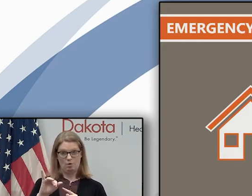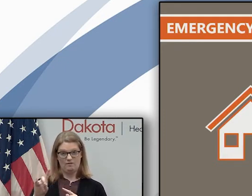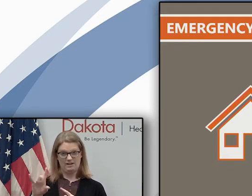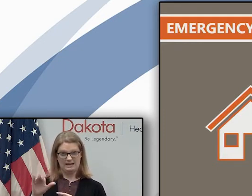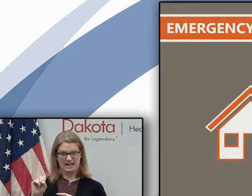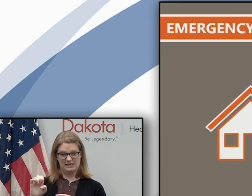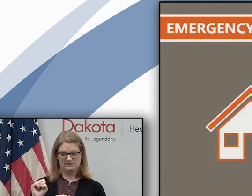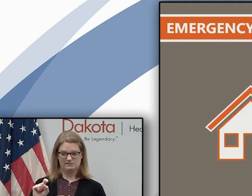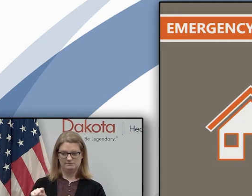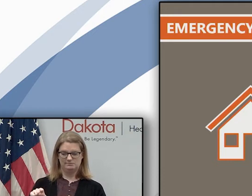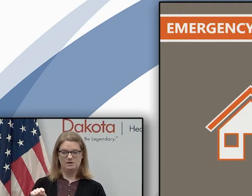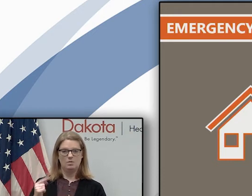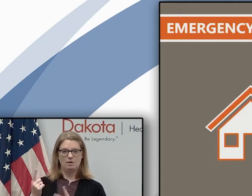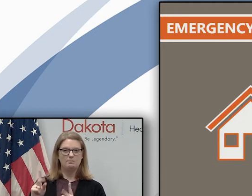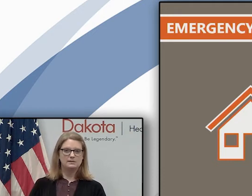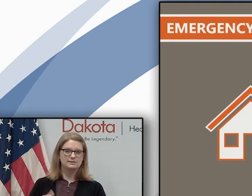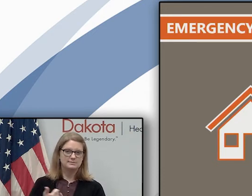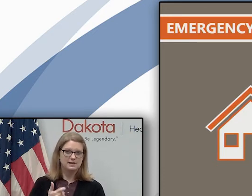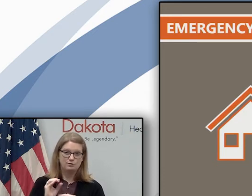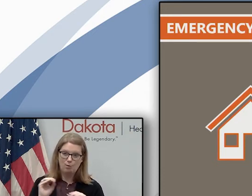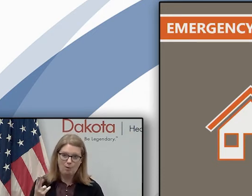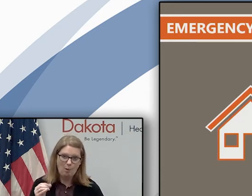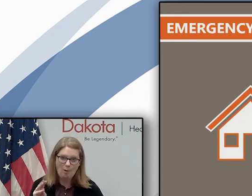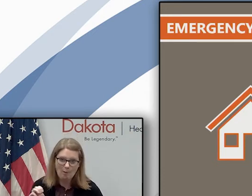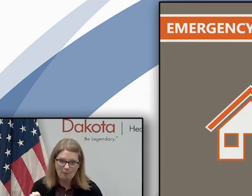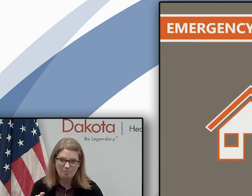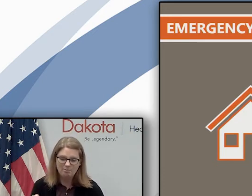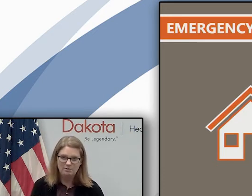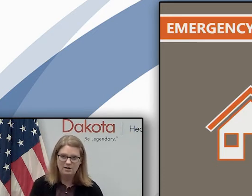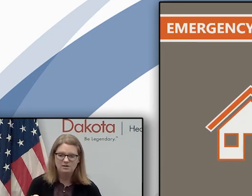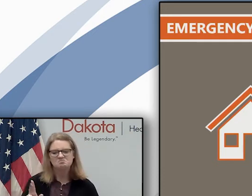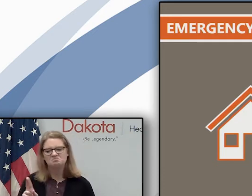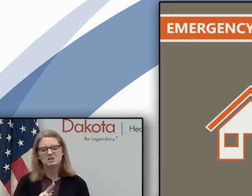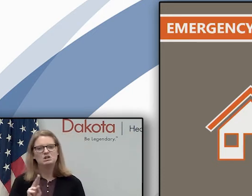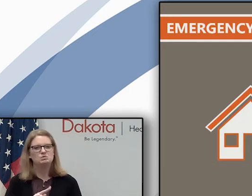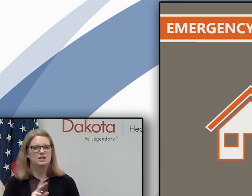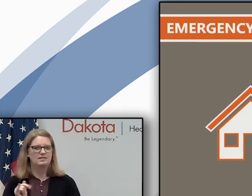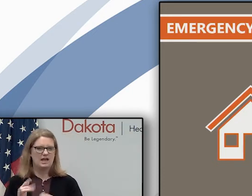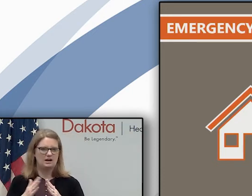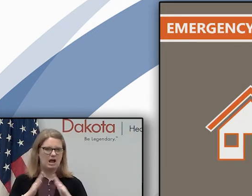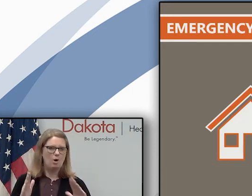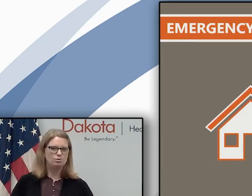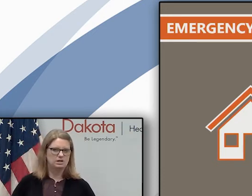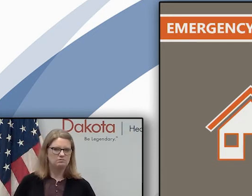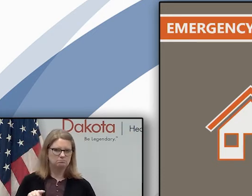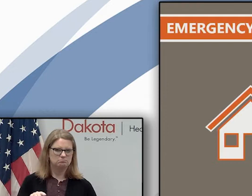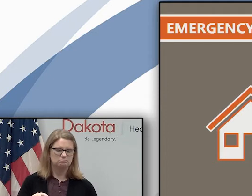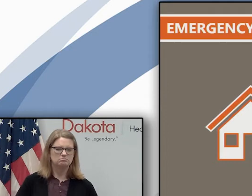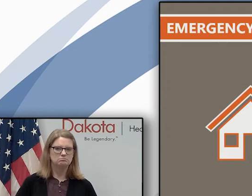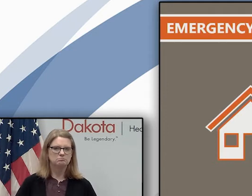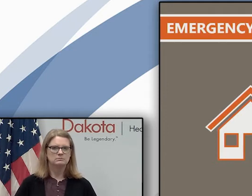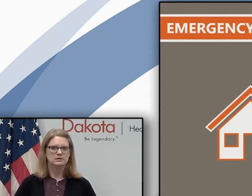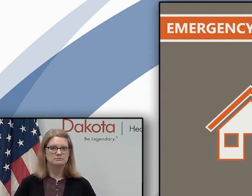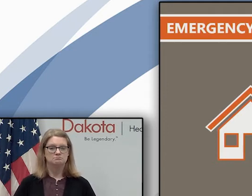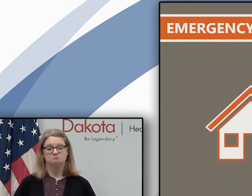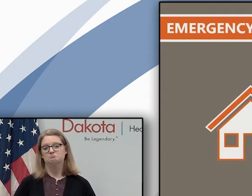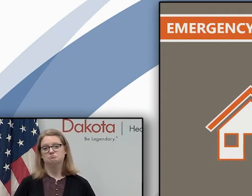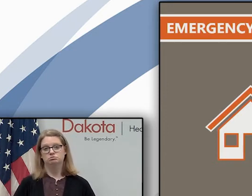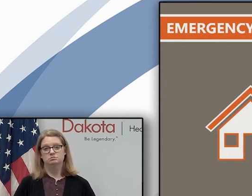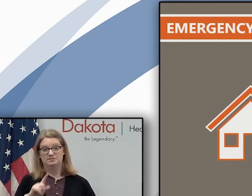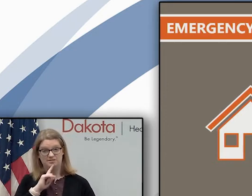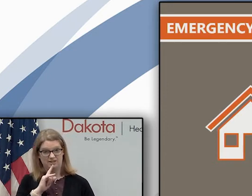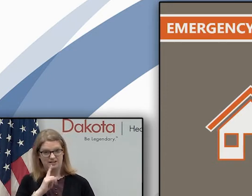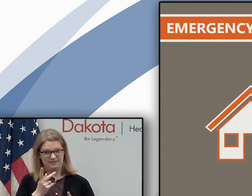a person experiencing homelessness to using the scattered housing strategy. So again, we were able to contain